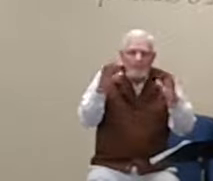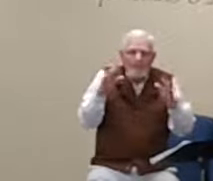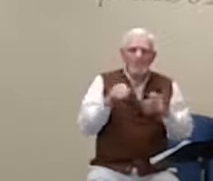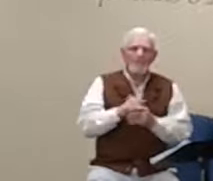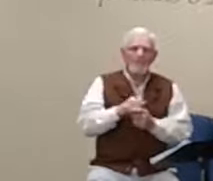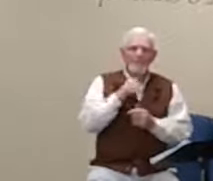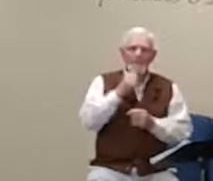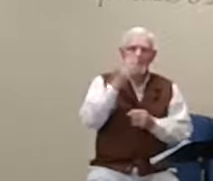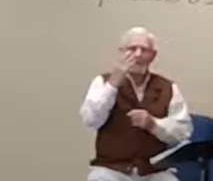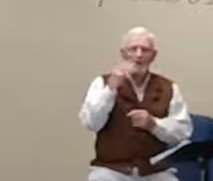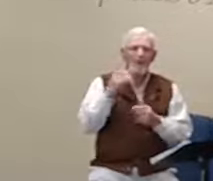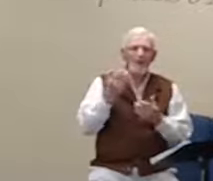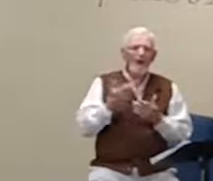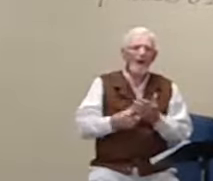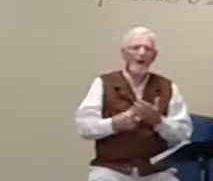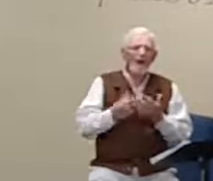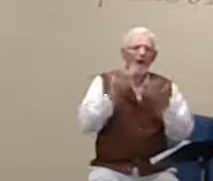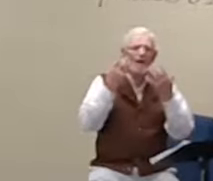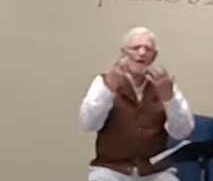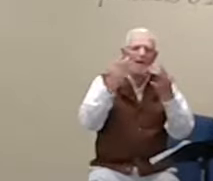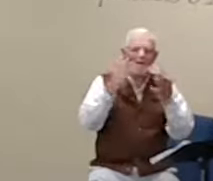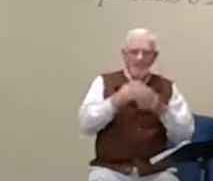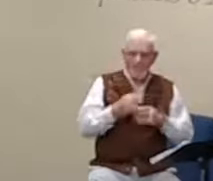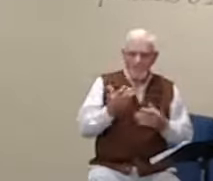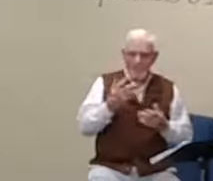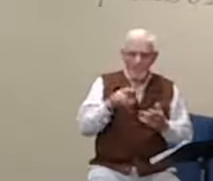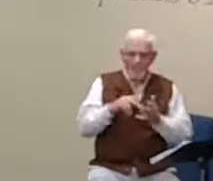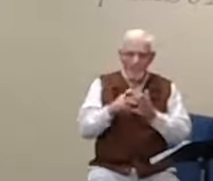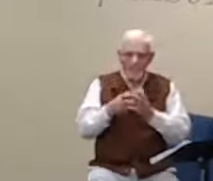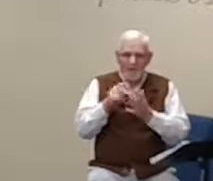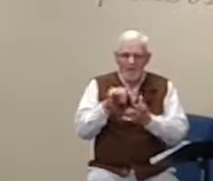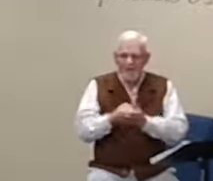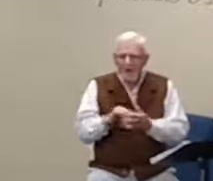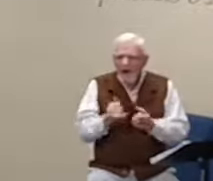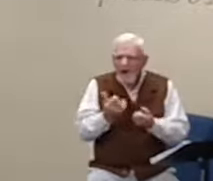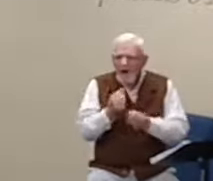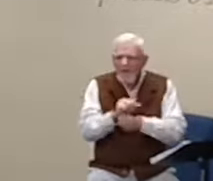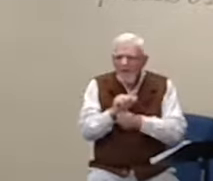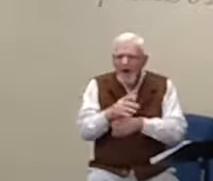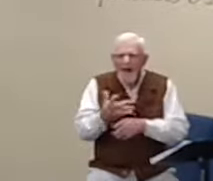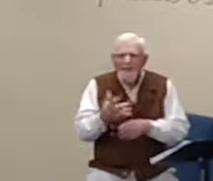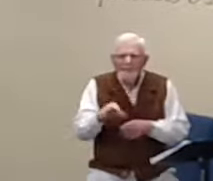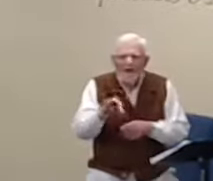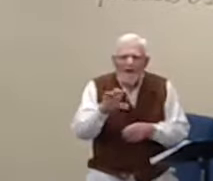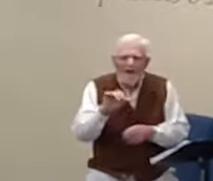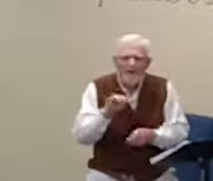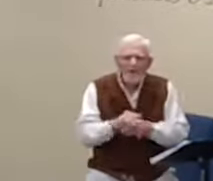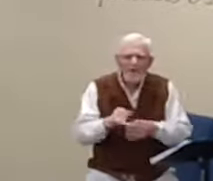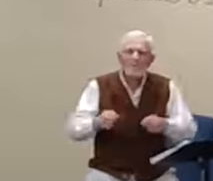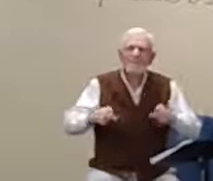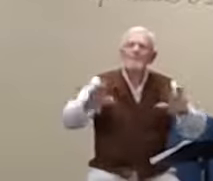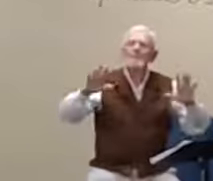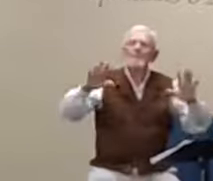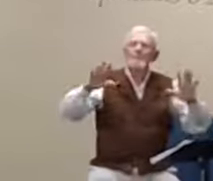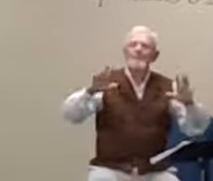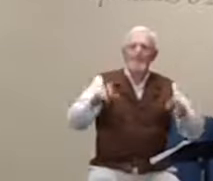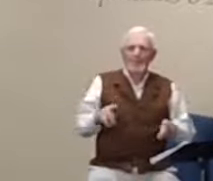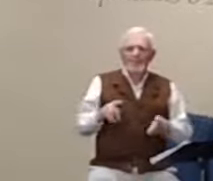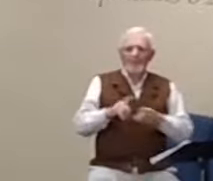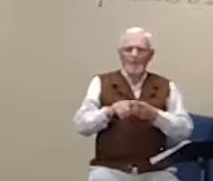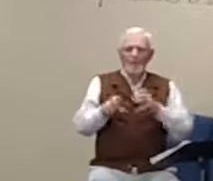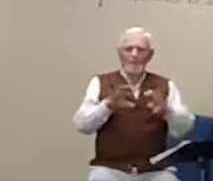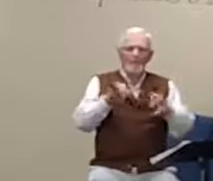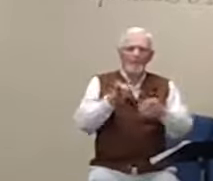know. So I didn't know what that meant. I thought, I don't know how this works, how to find out, but I just surrendered to do if I'm supposed to do it or